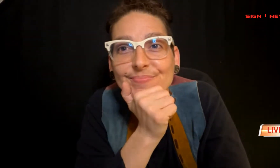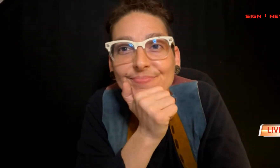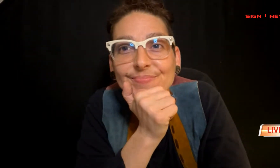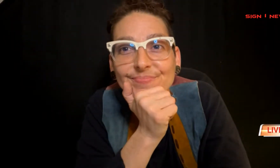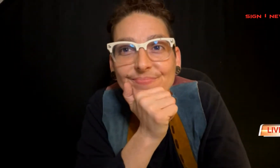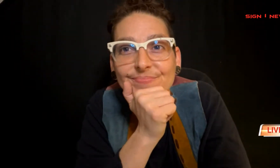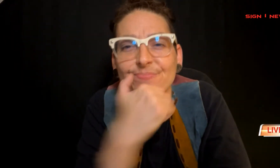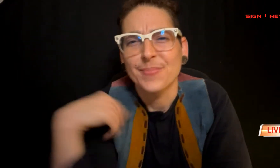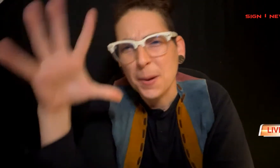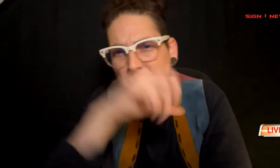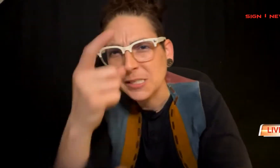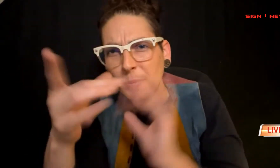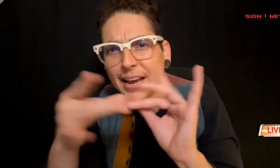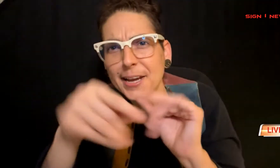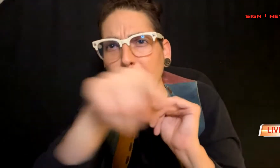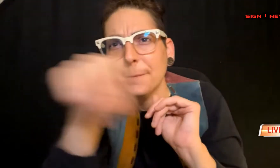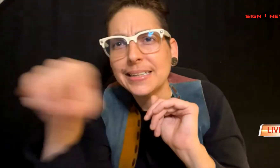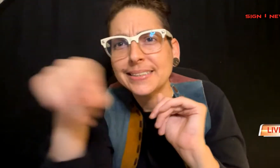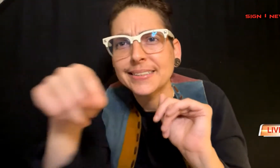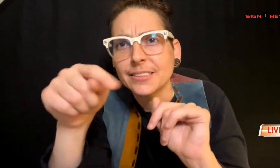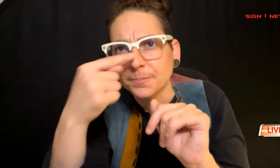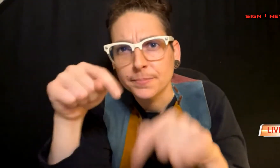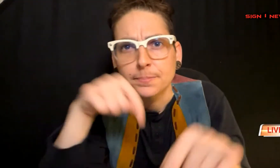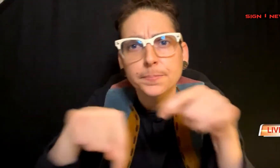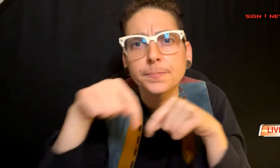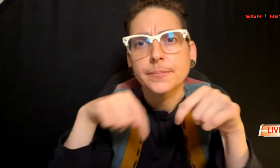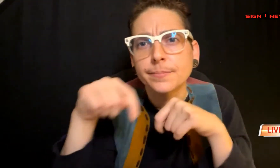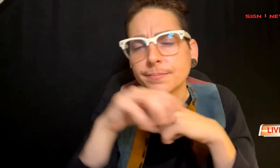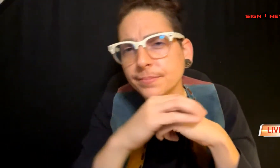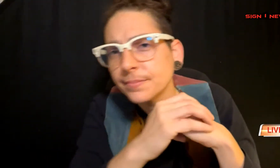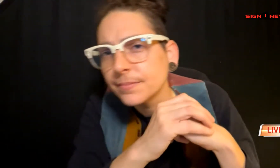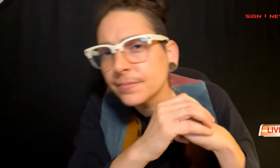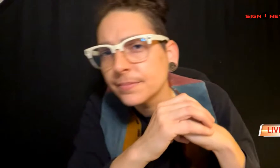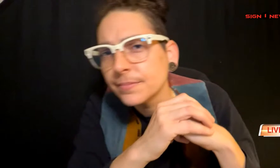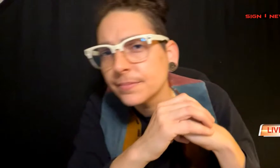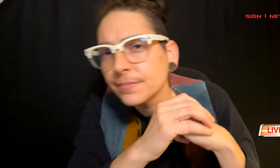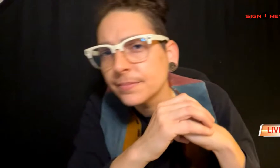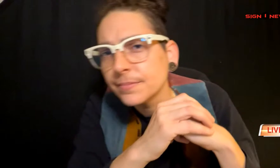Let me know. I missed somebody's comment. Who was that at the bottom?